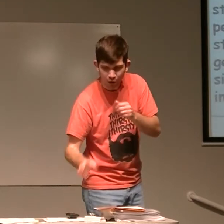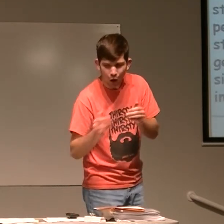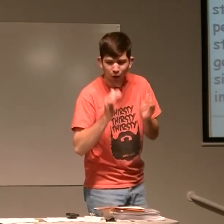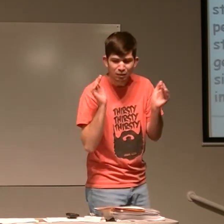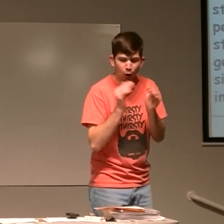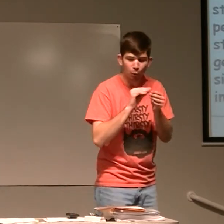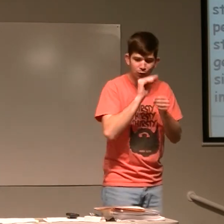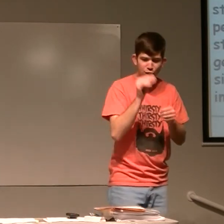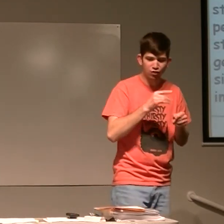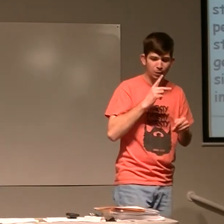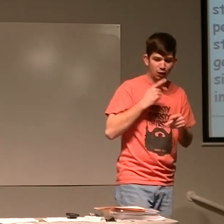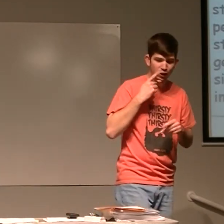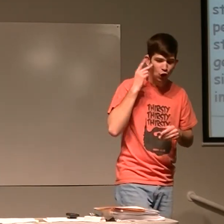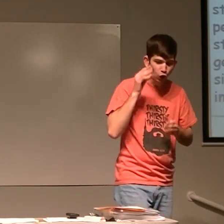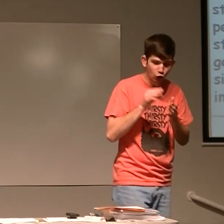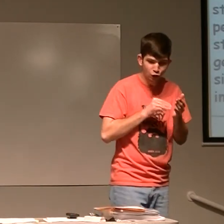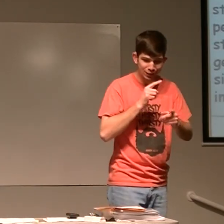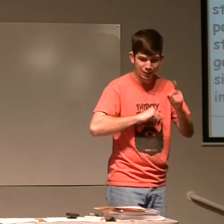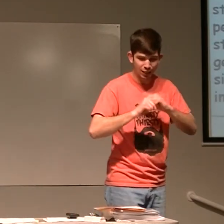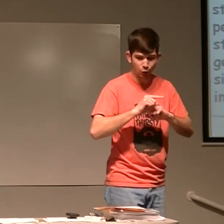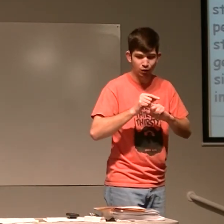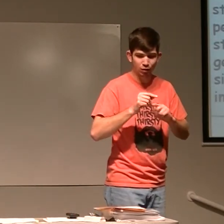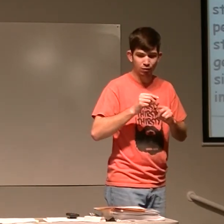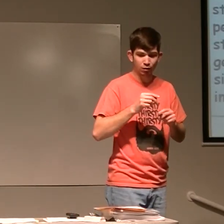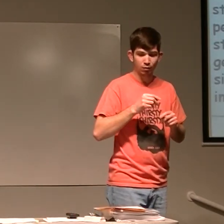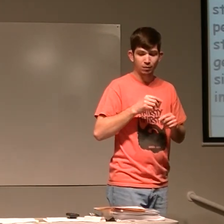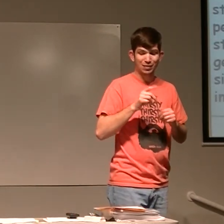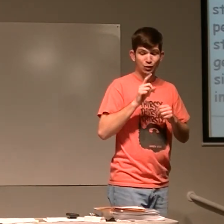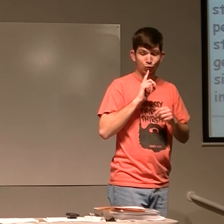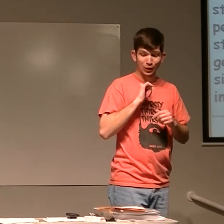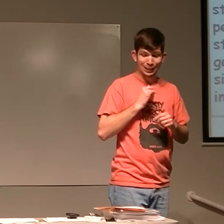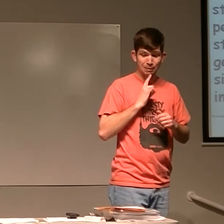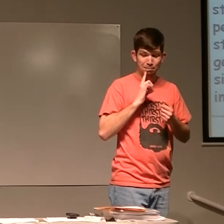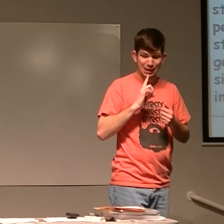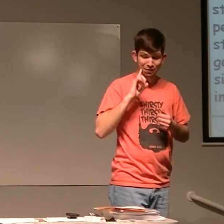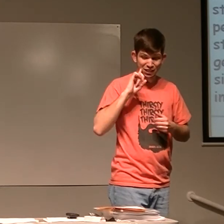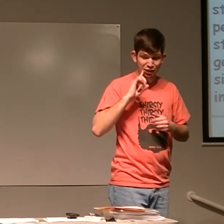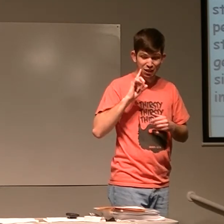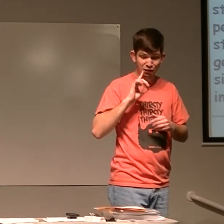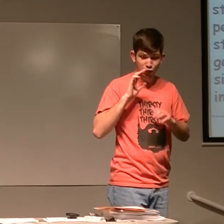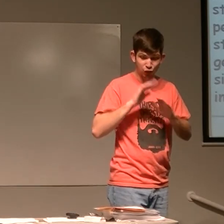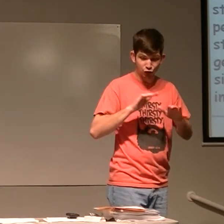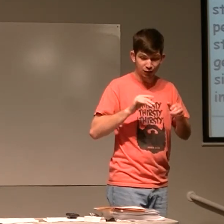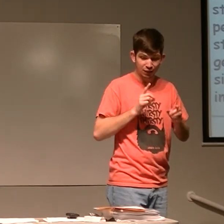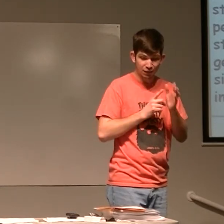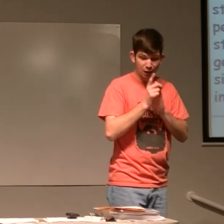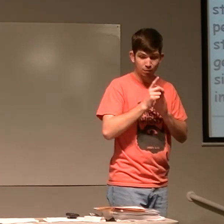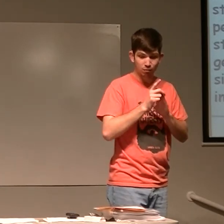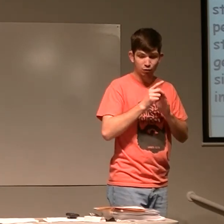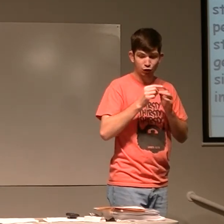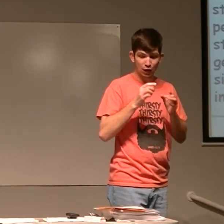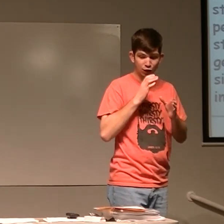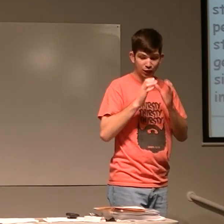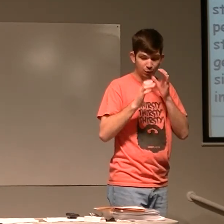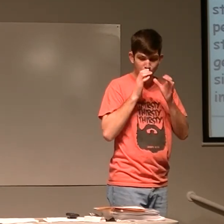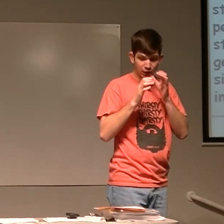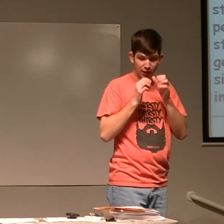Only a small percentage of parents learn sign language. Really, many of the deaf children develop strategy in communicating